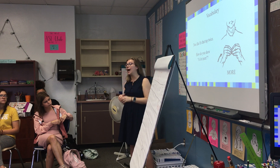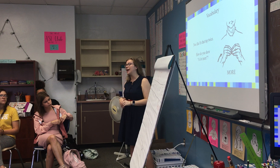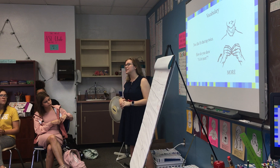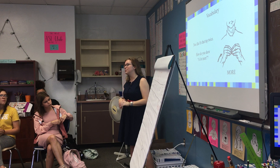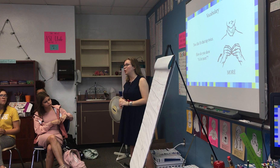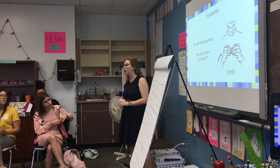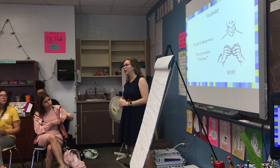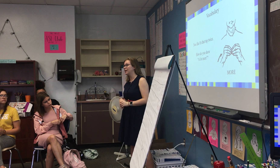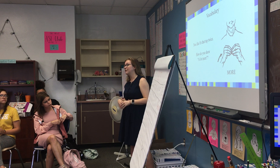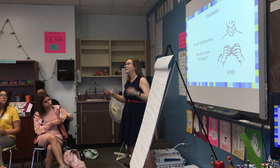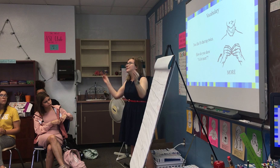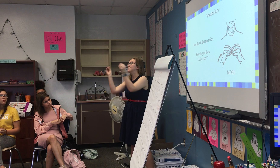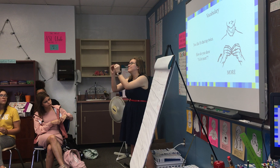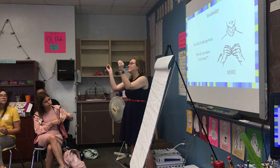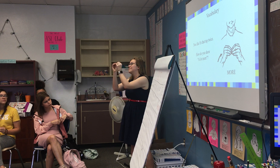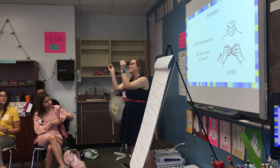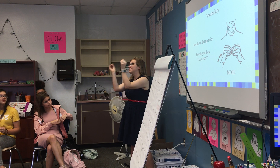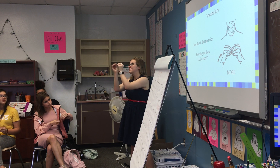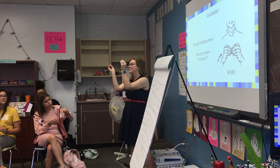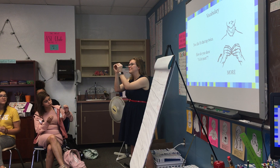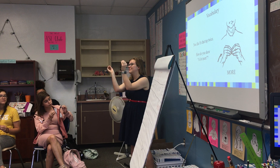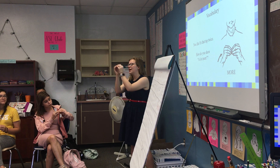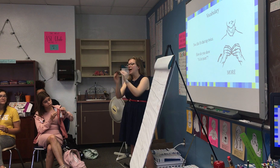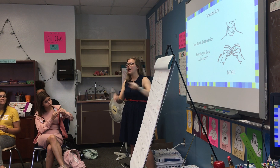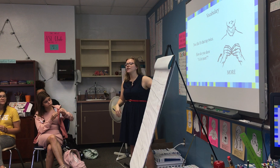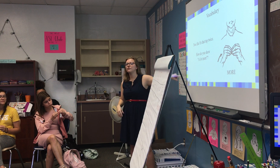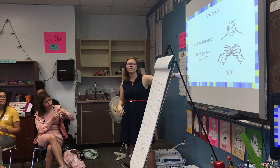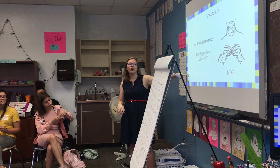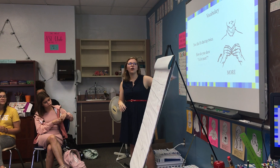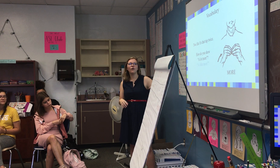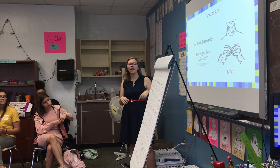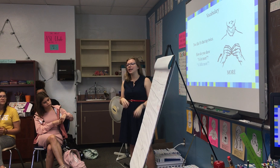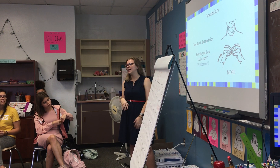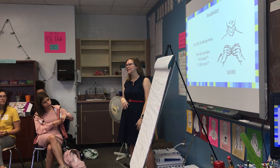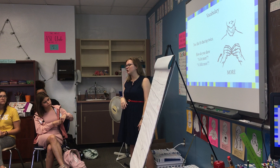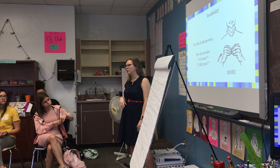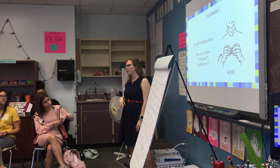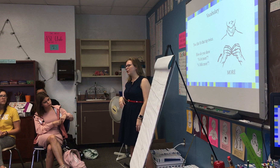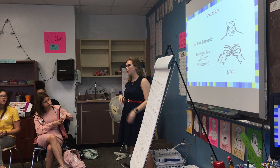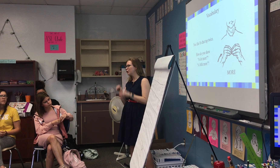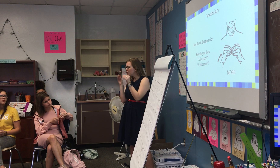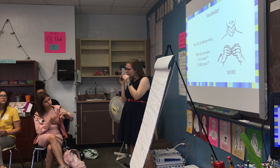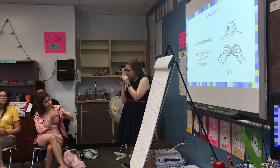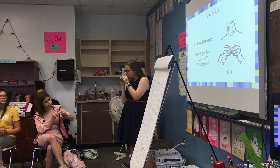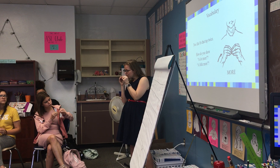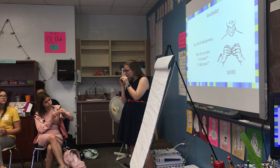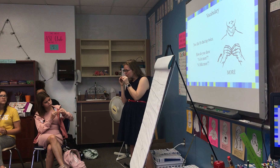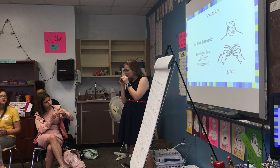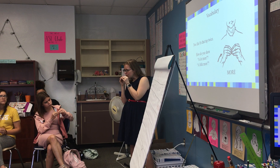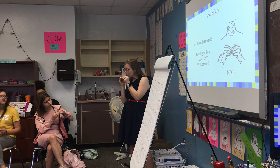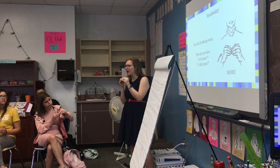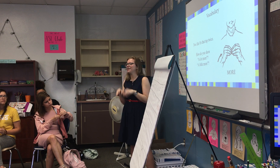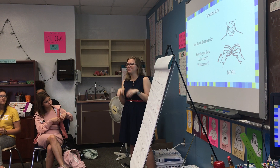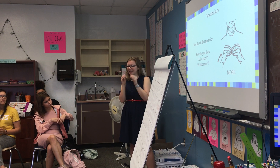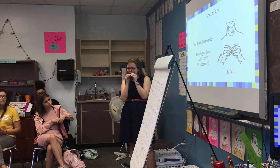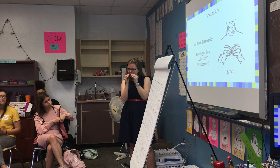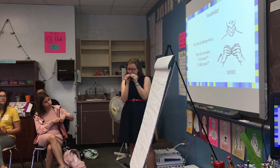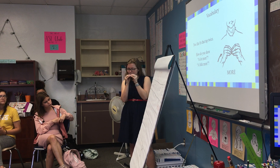lot more? Eyebrows up. How do you show a little more? Right. Little more,